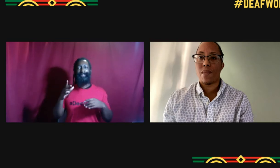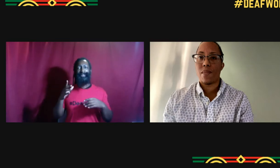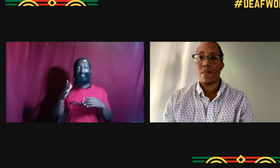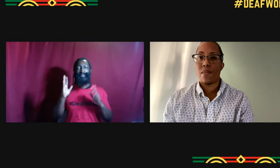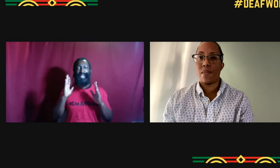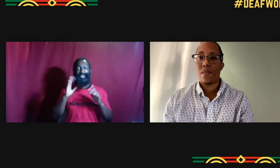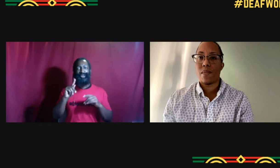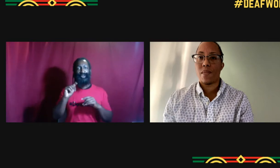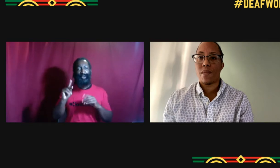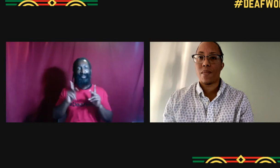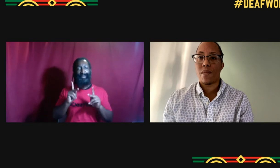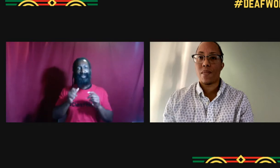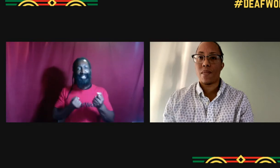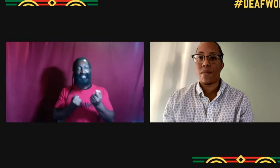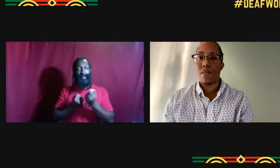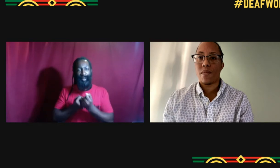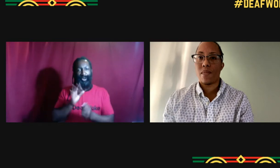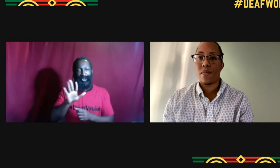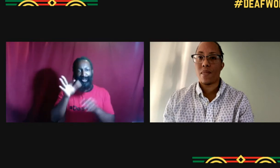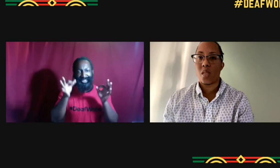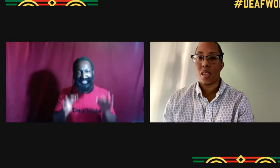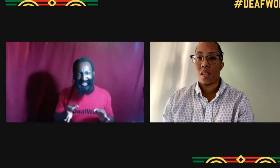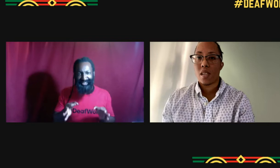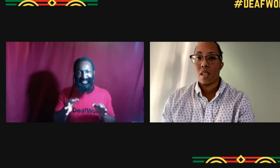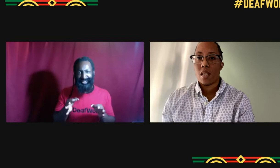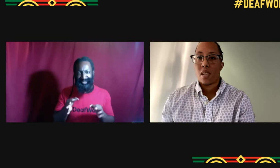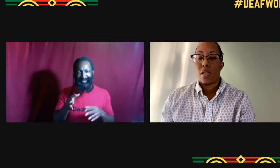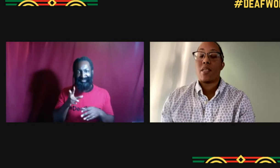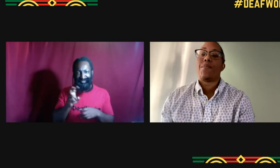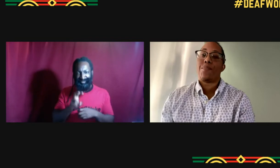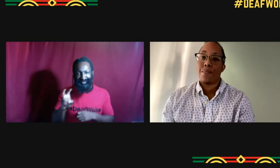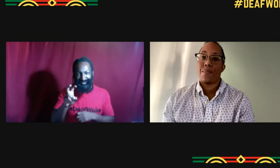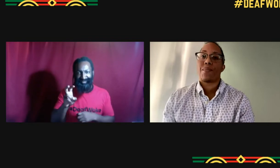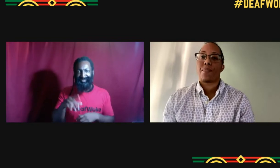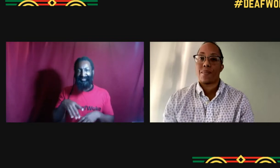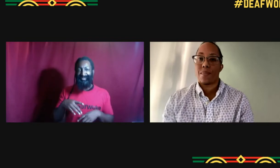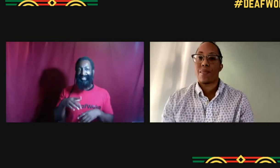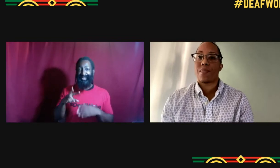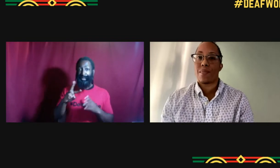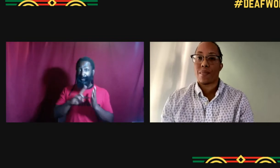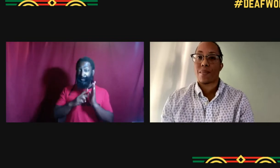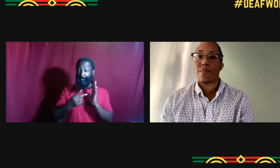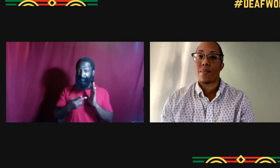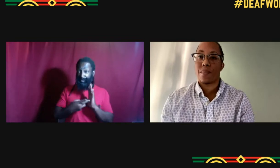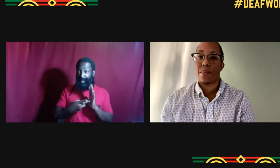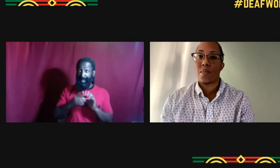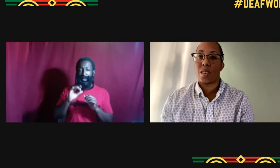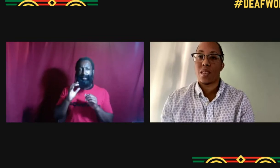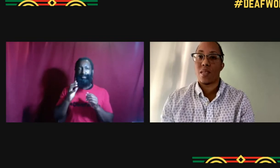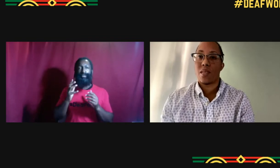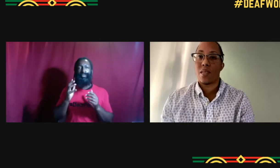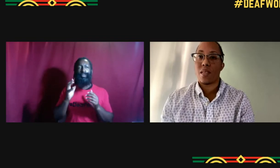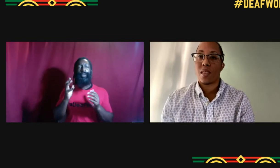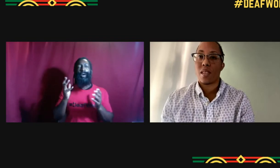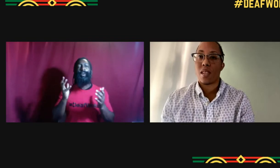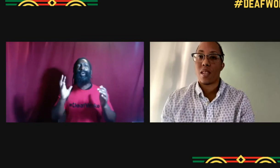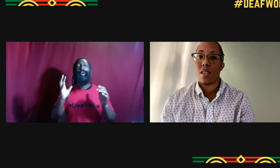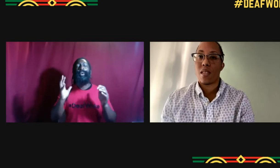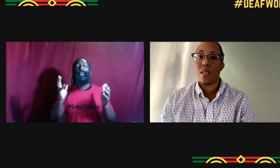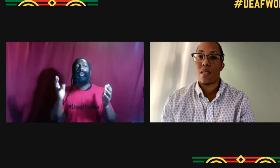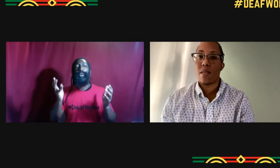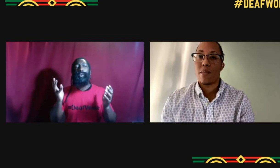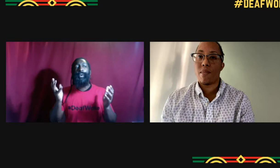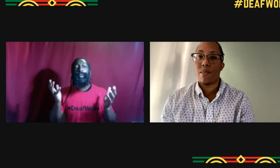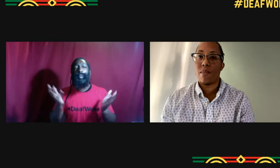And don't pay attention to the noise. Just pay attention to the people who are willing to support your decision.